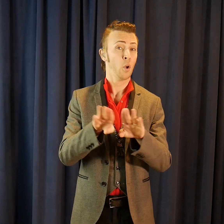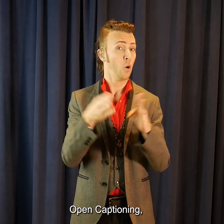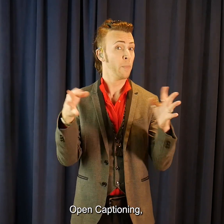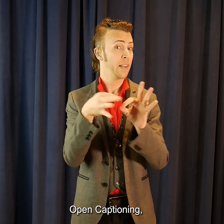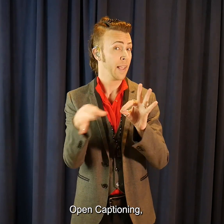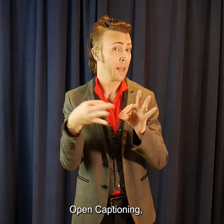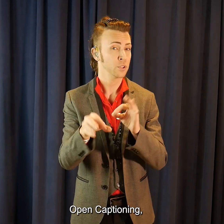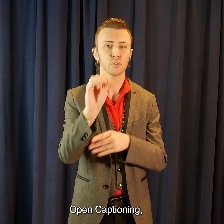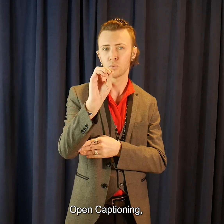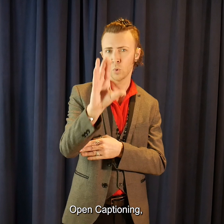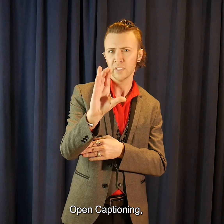open captioning,